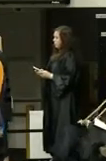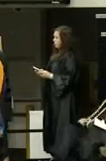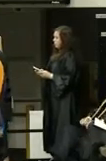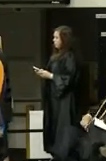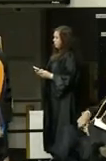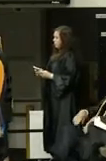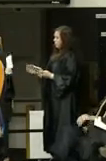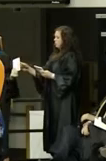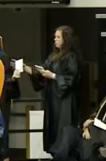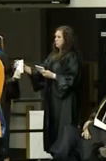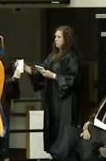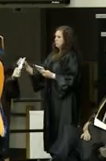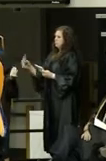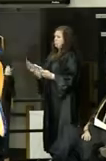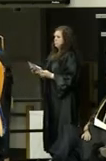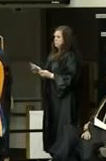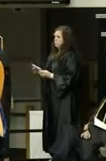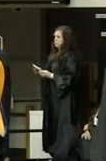Catherine Attermeyer.